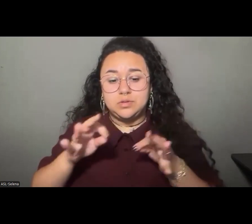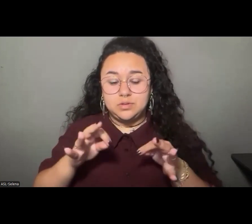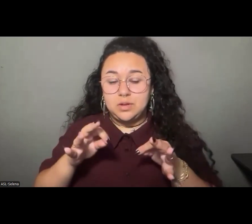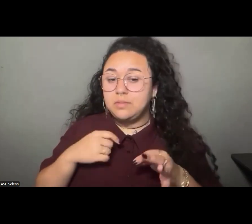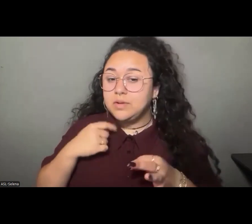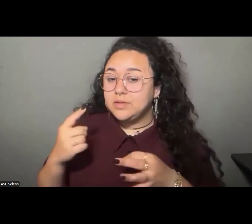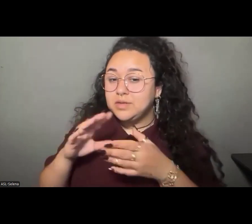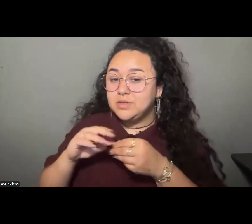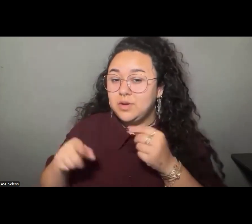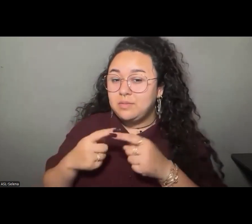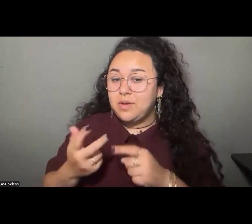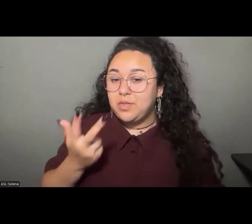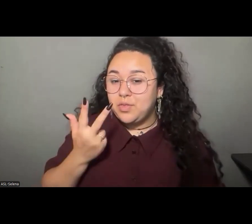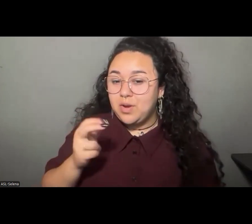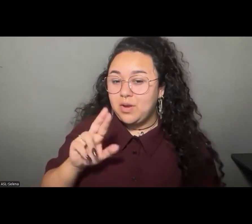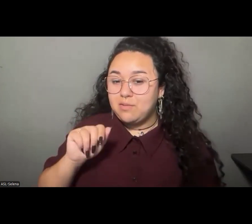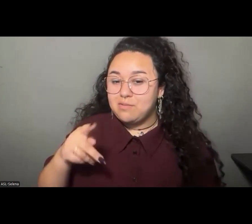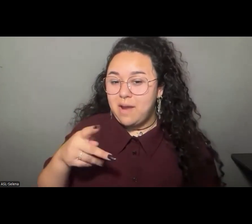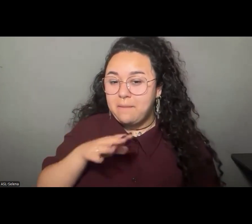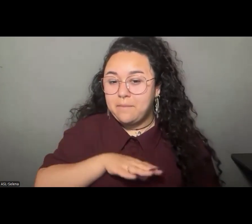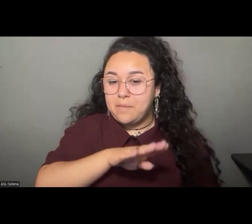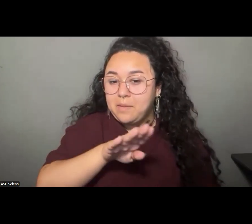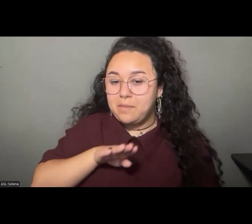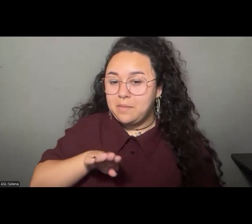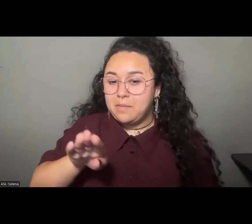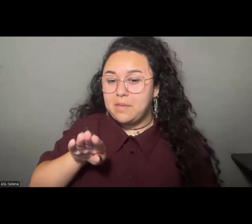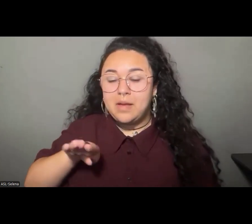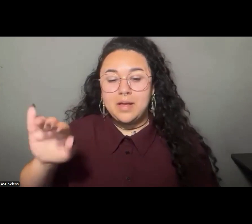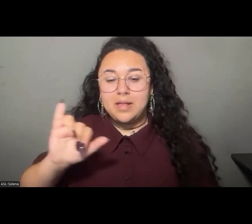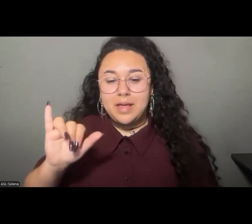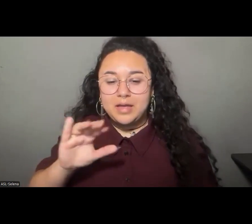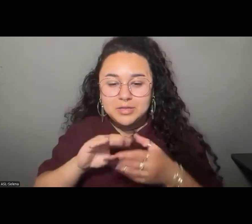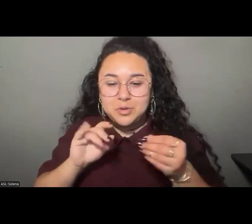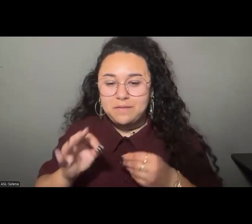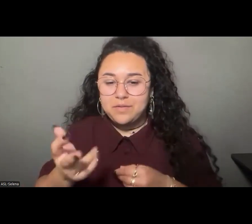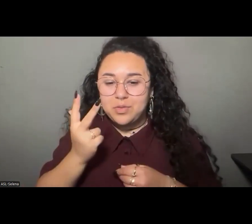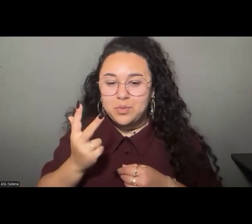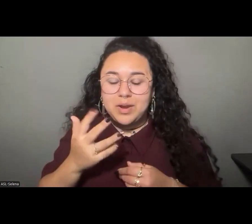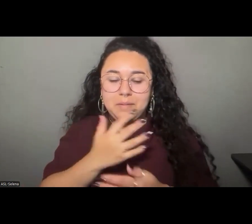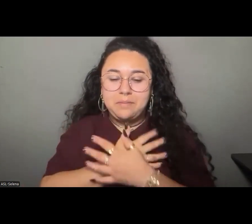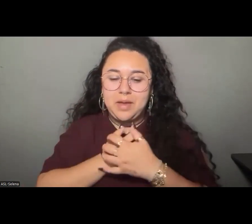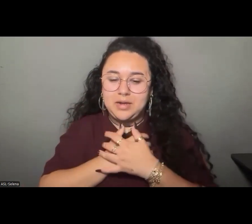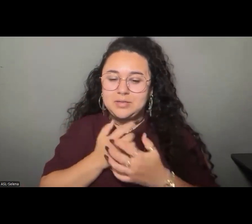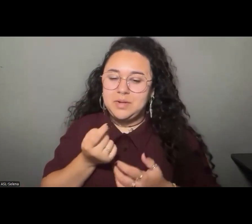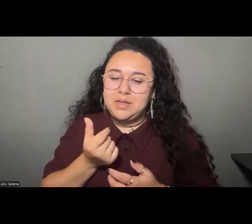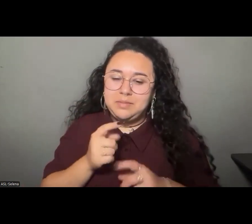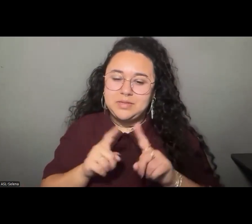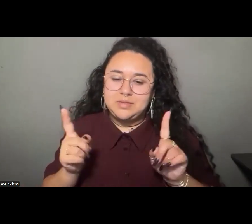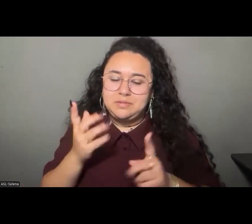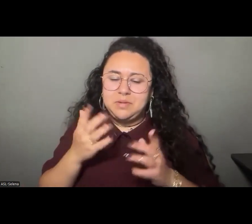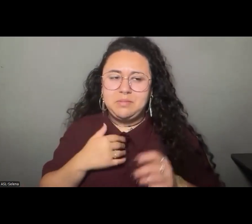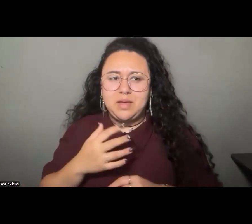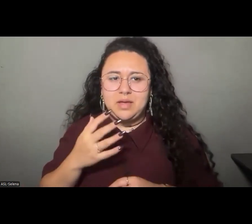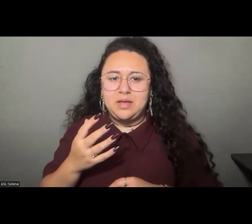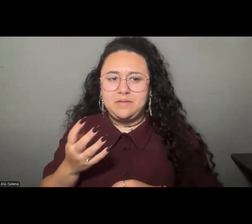of the three ramps, and which is like the story of the three bears, but different. And they're three, maybe I made it into four